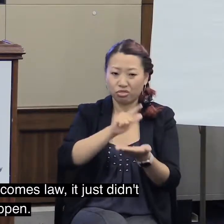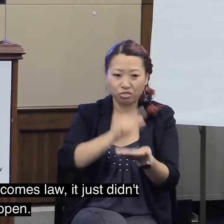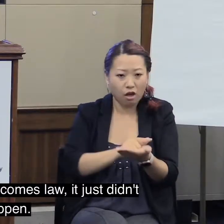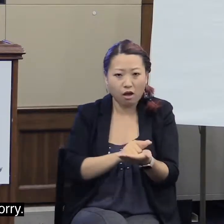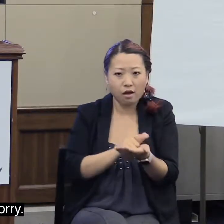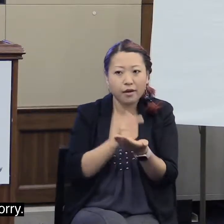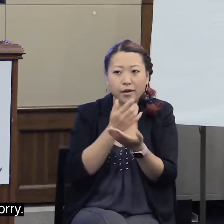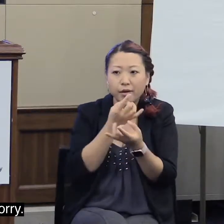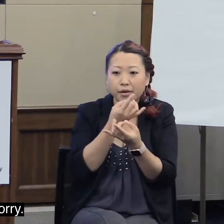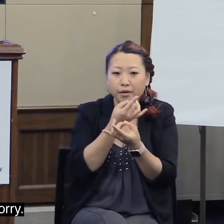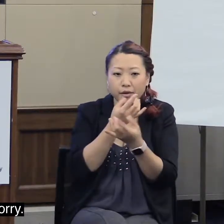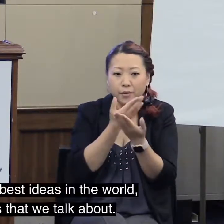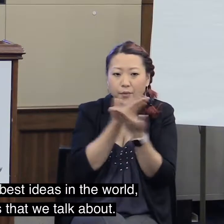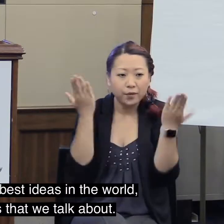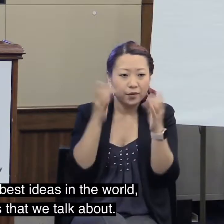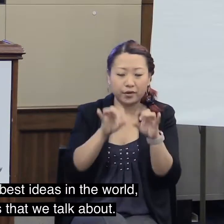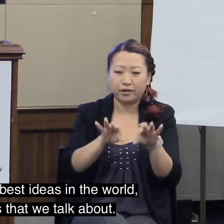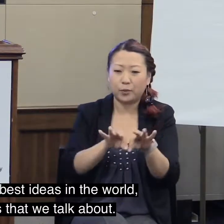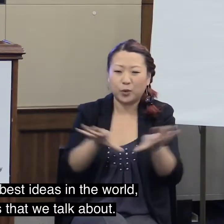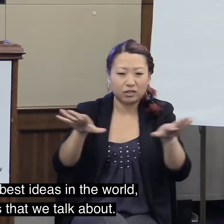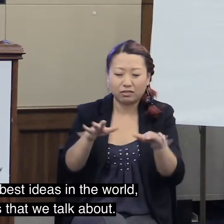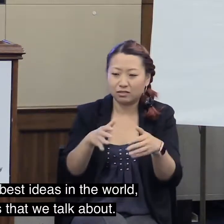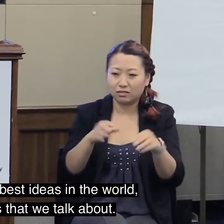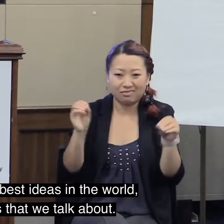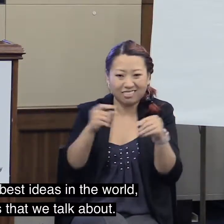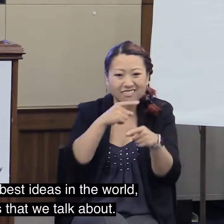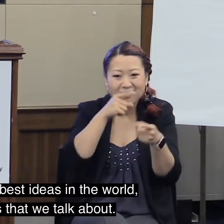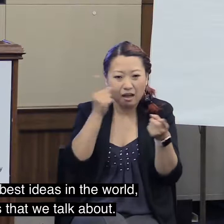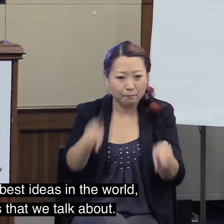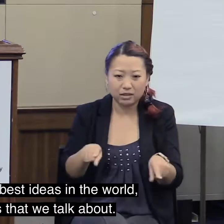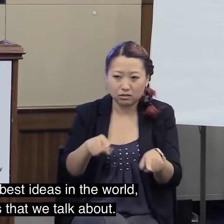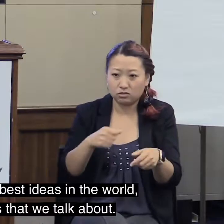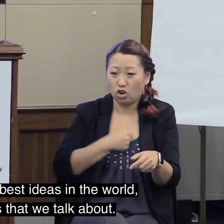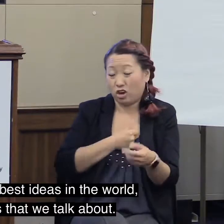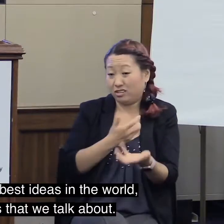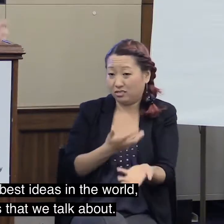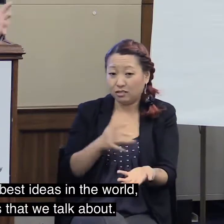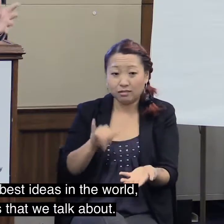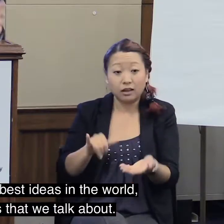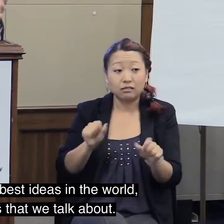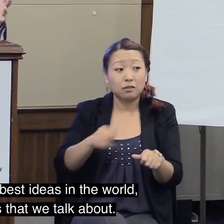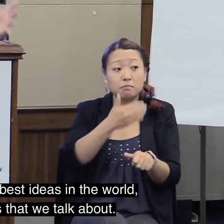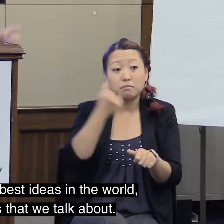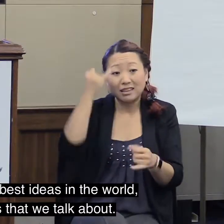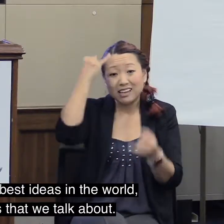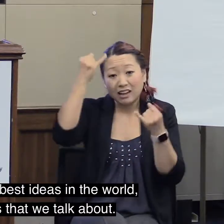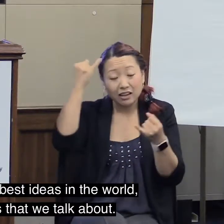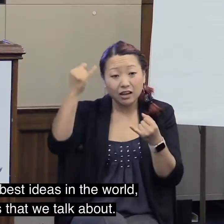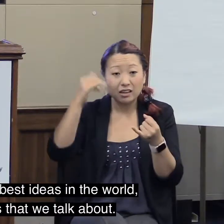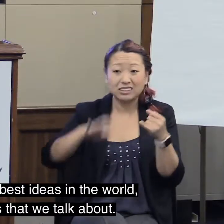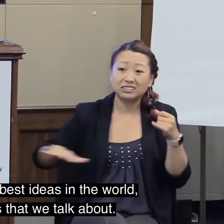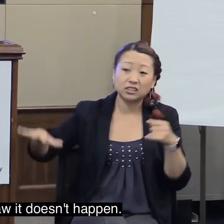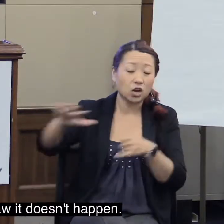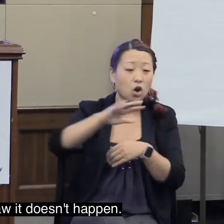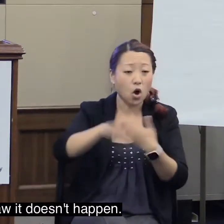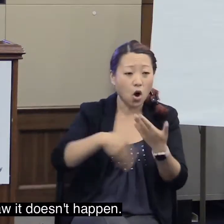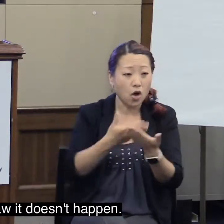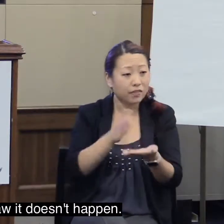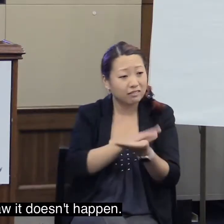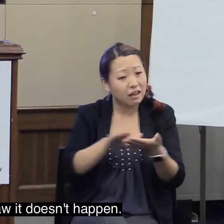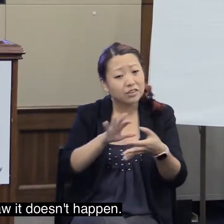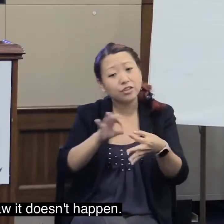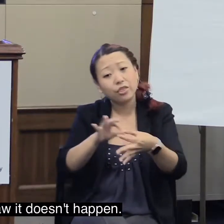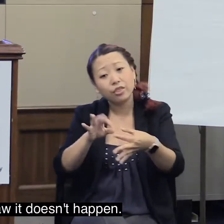happen. Sorry. But it'd be all the best ideas in the world, all the nice things that we talk about, until it becomes